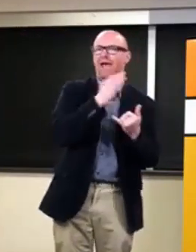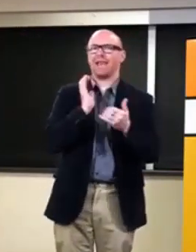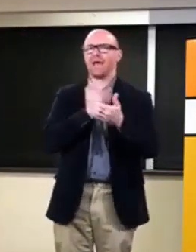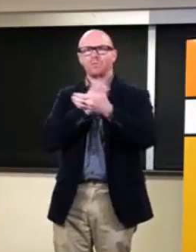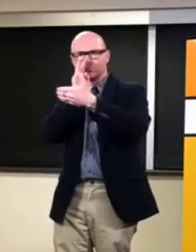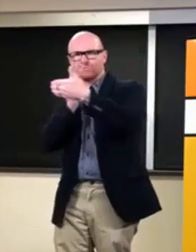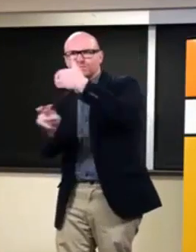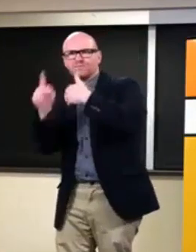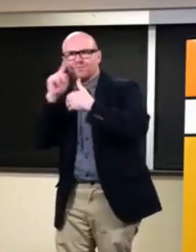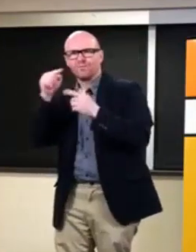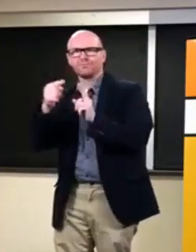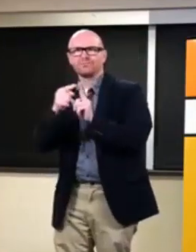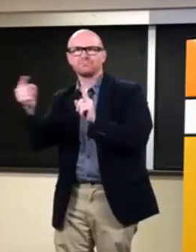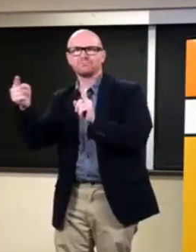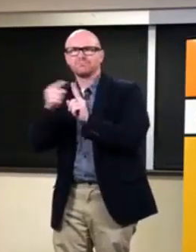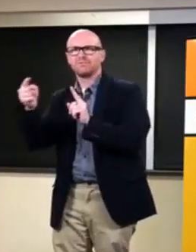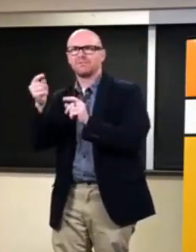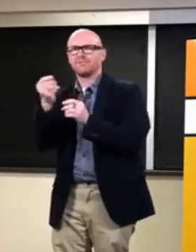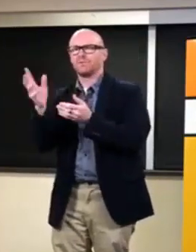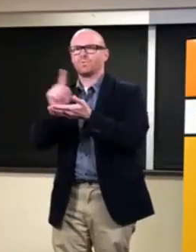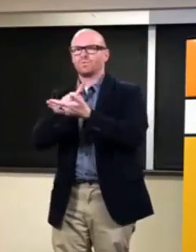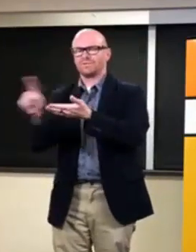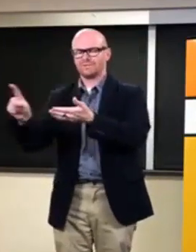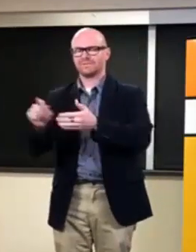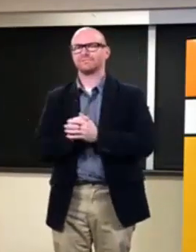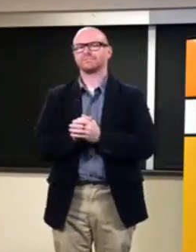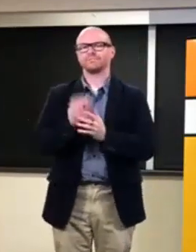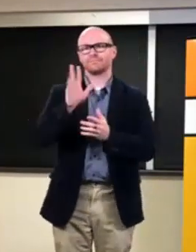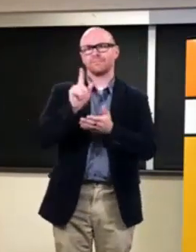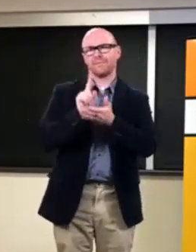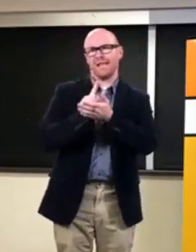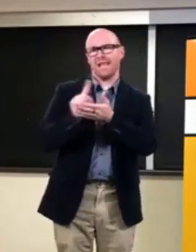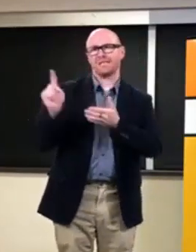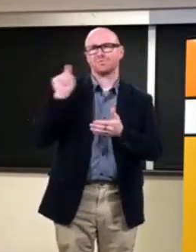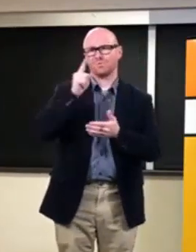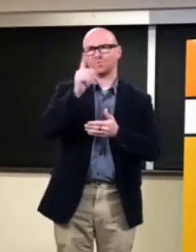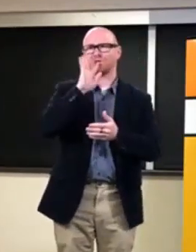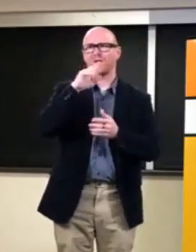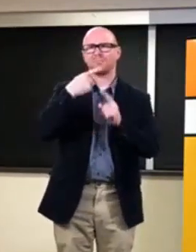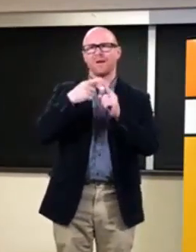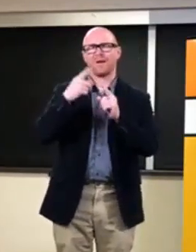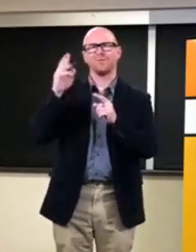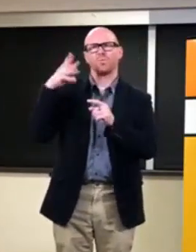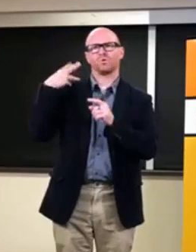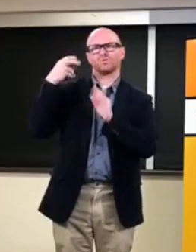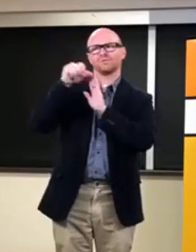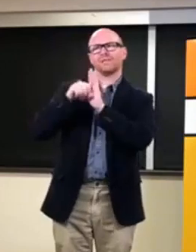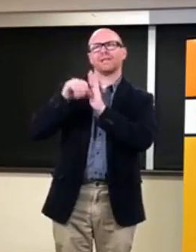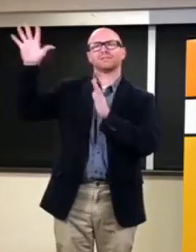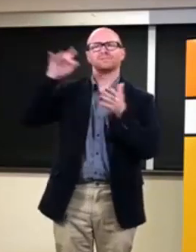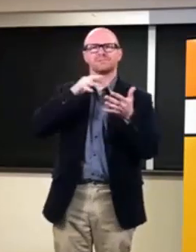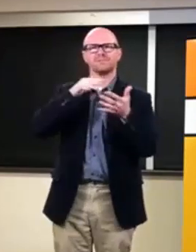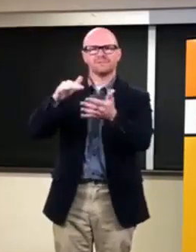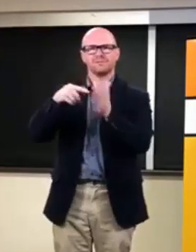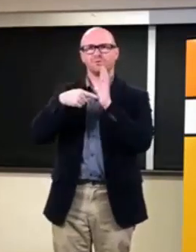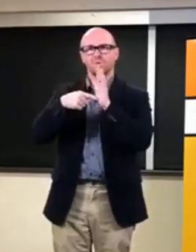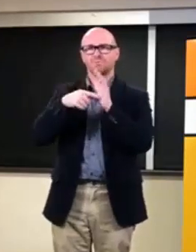And this is Nick McGurk from ABC4. I know that last week you talked about modeling. Projections showed Utah